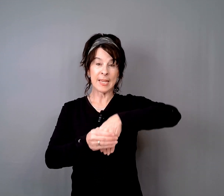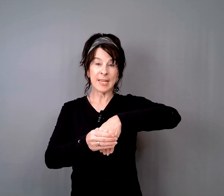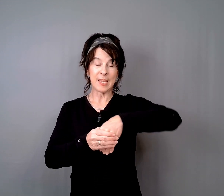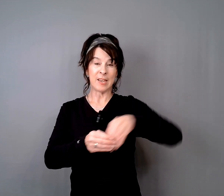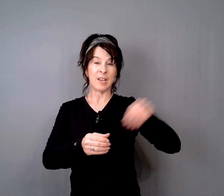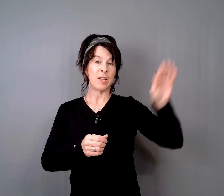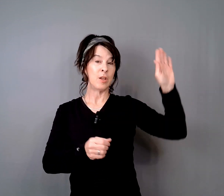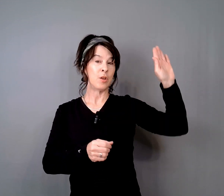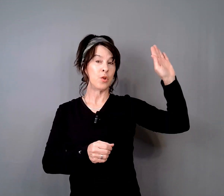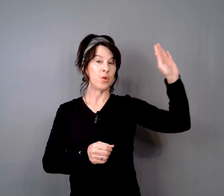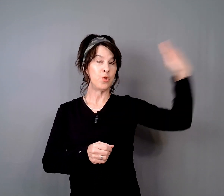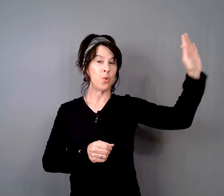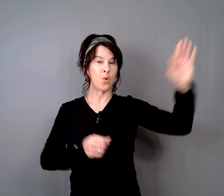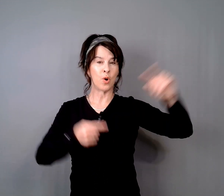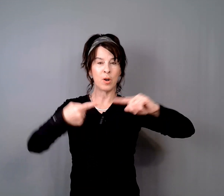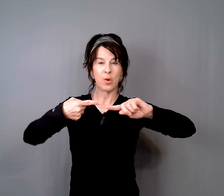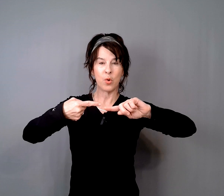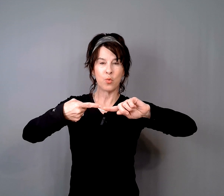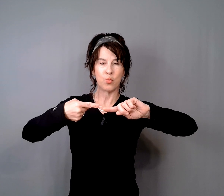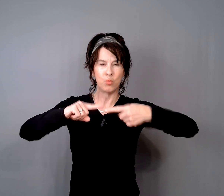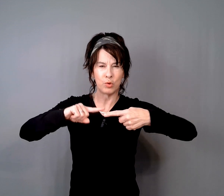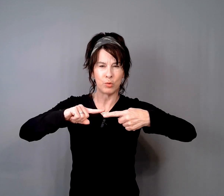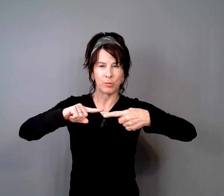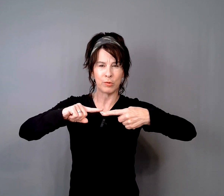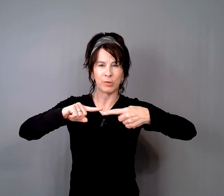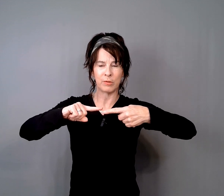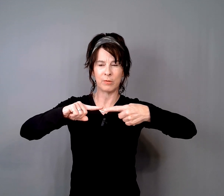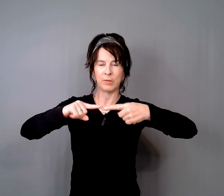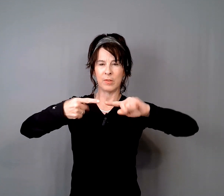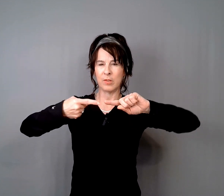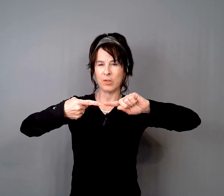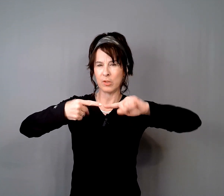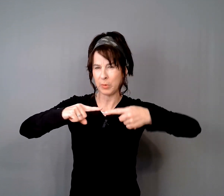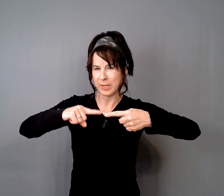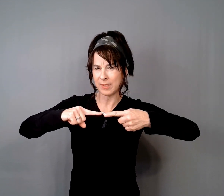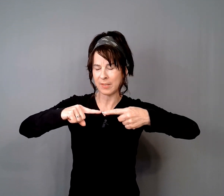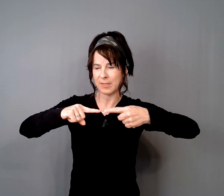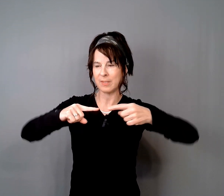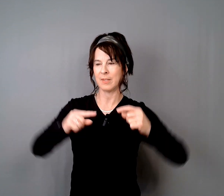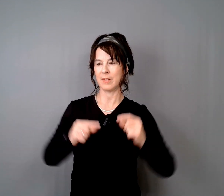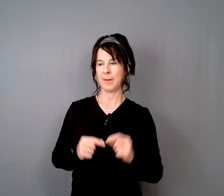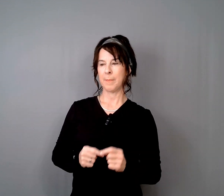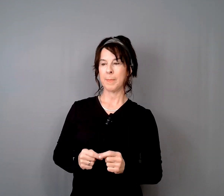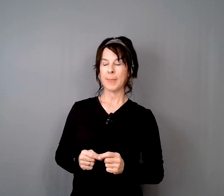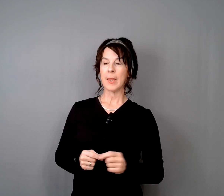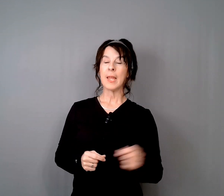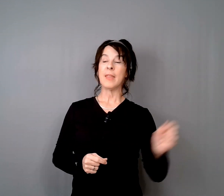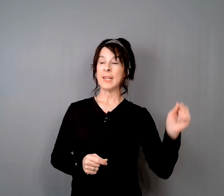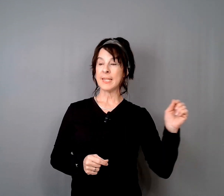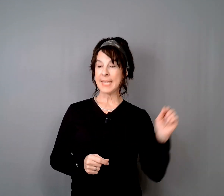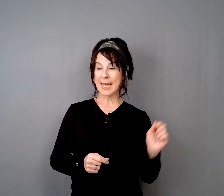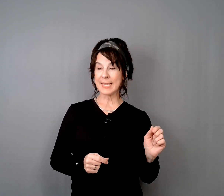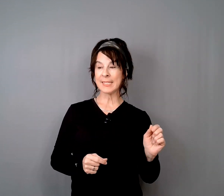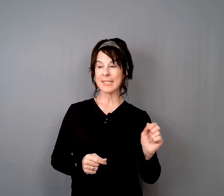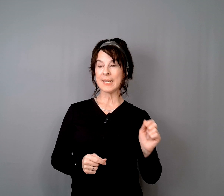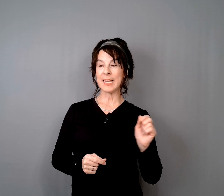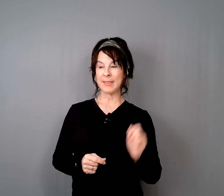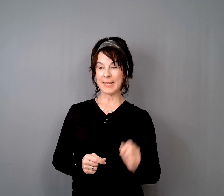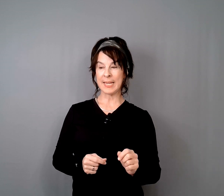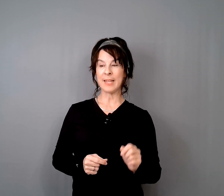in your wounds. Twist. And then yes, in the end,